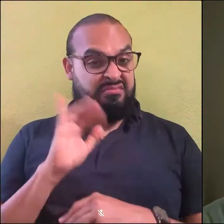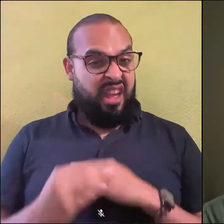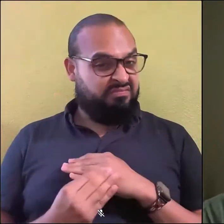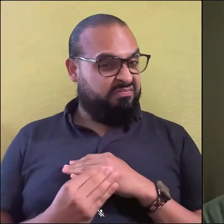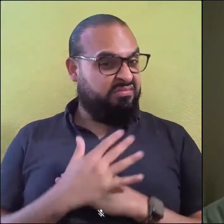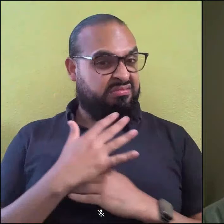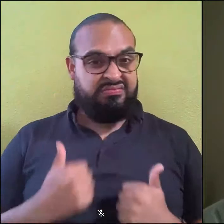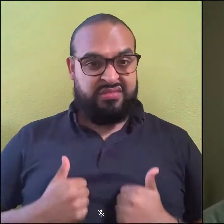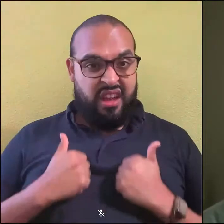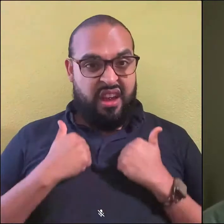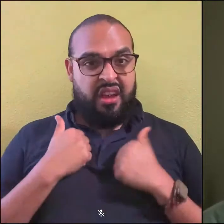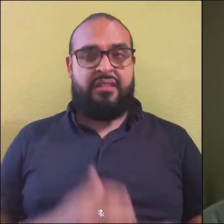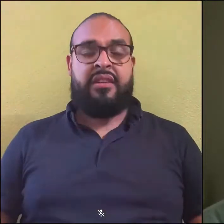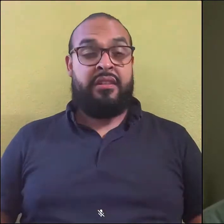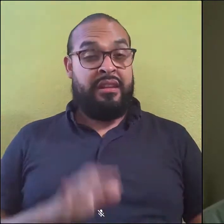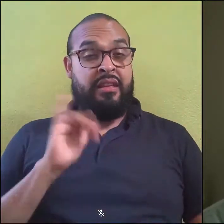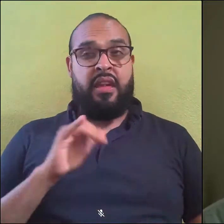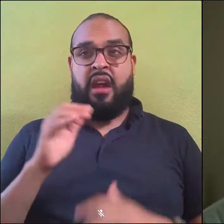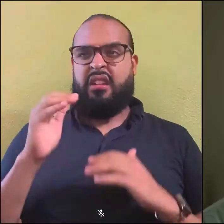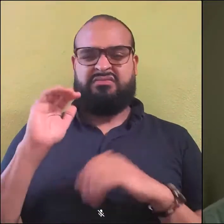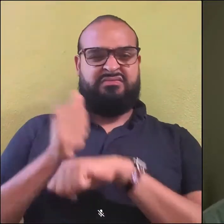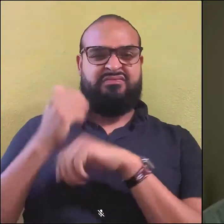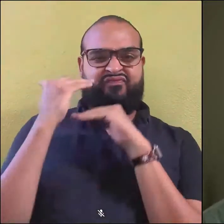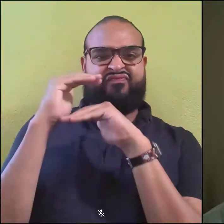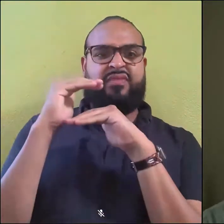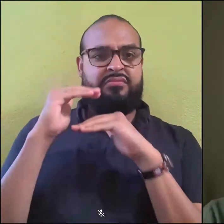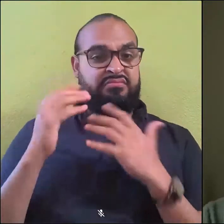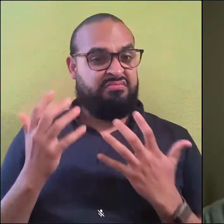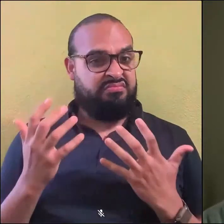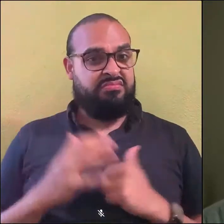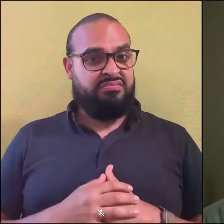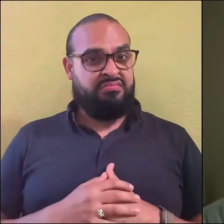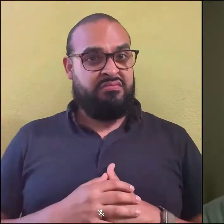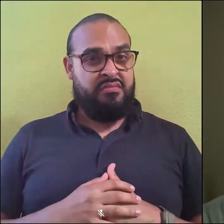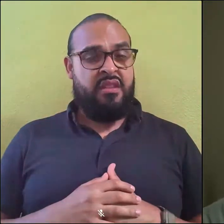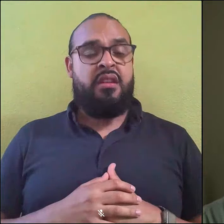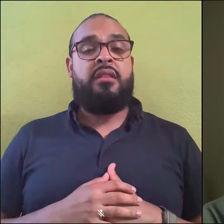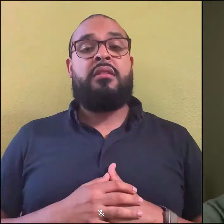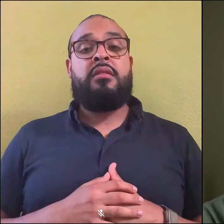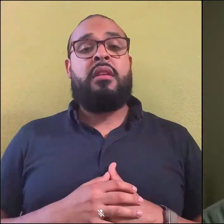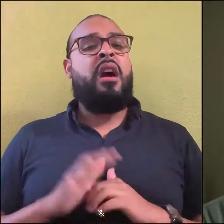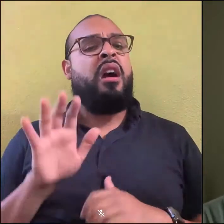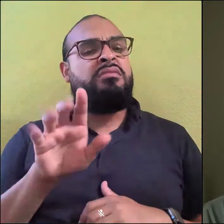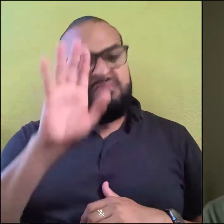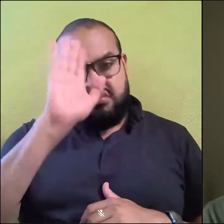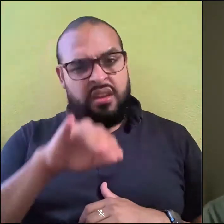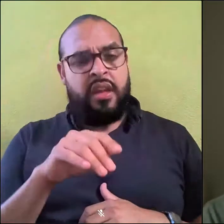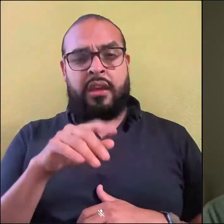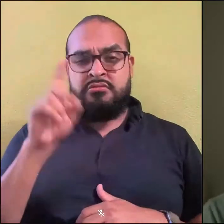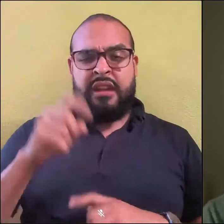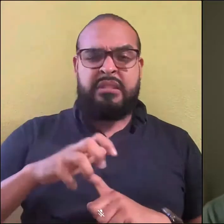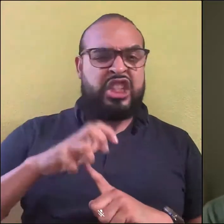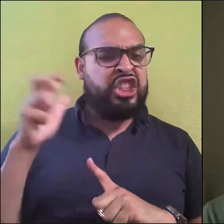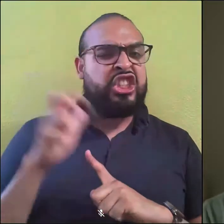on the things that they can achieve. I don't think anybody needs to win a Fields medal. People don't need to be Terry Tao